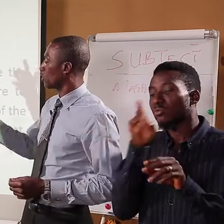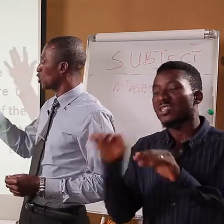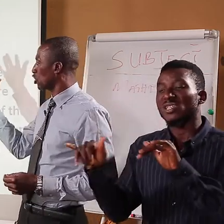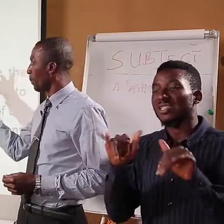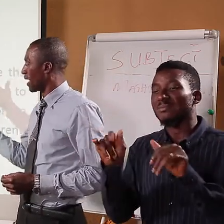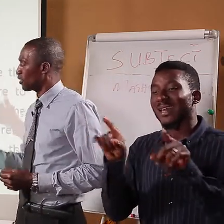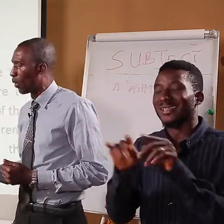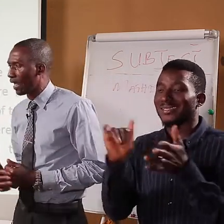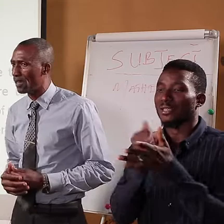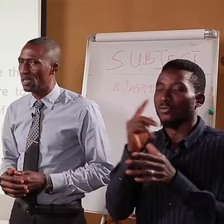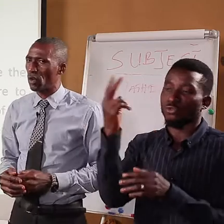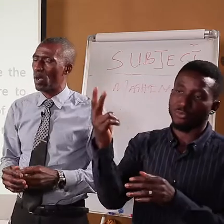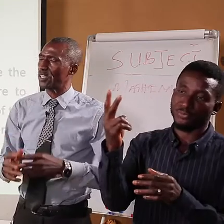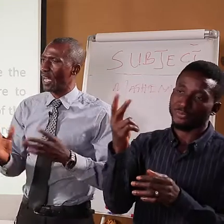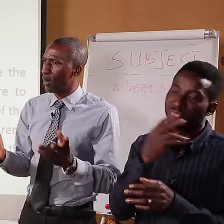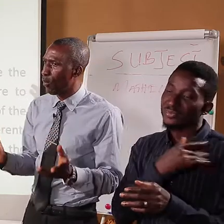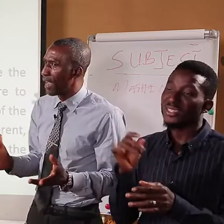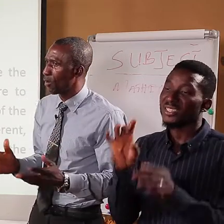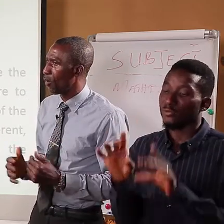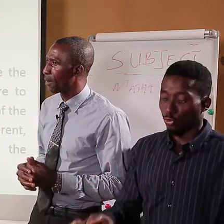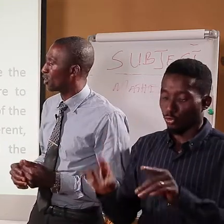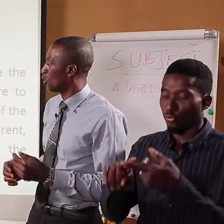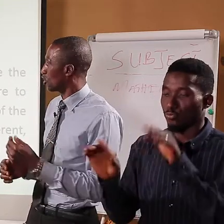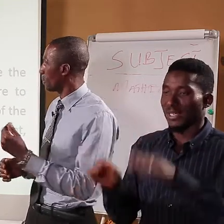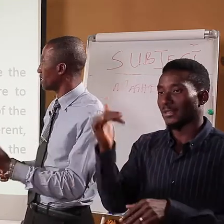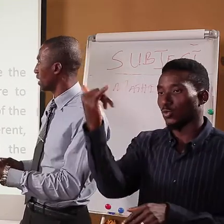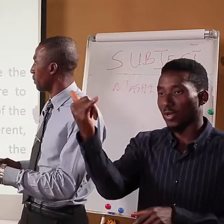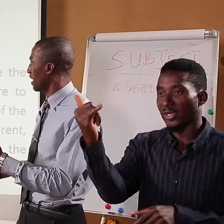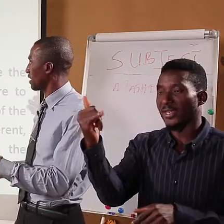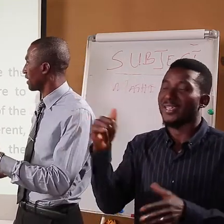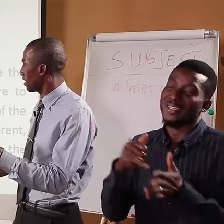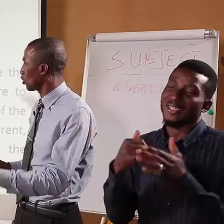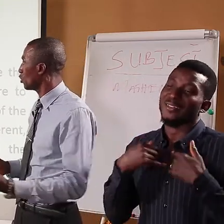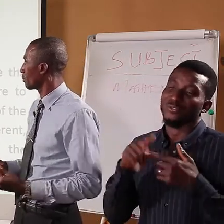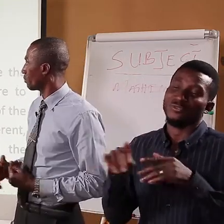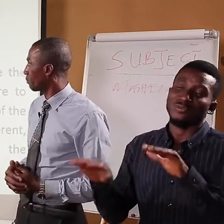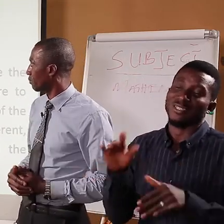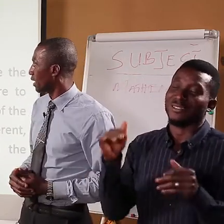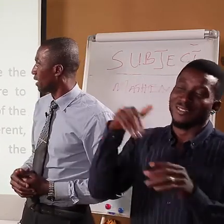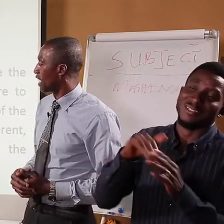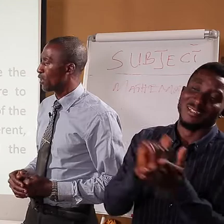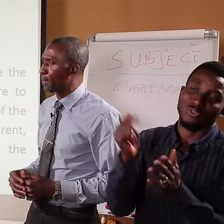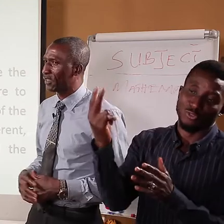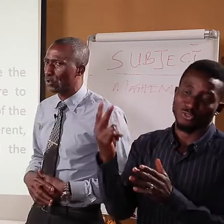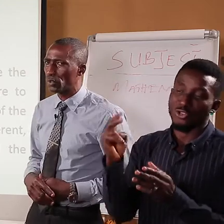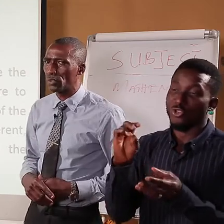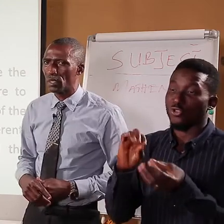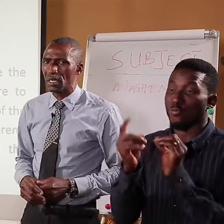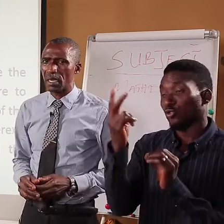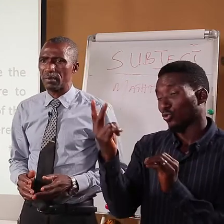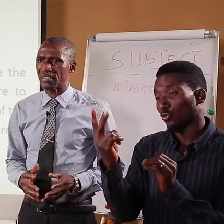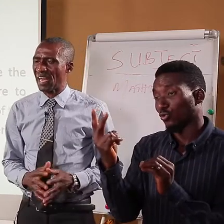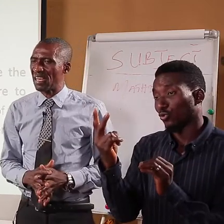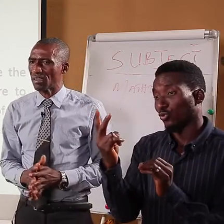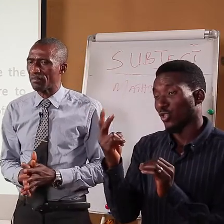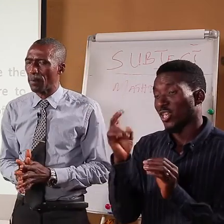And if you choose to balance y, the coefficient of y in 1 must also be the same as that in 2. Then number 2,